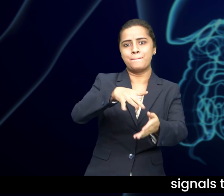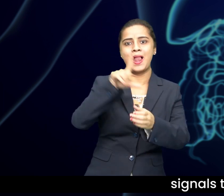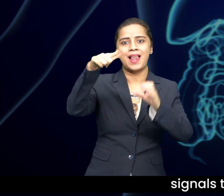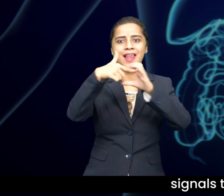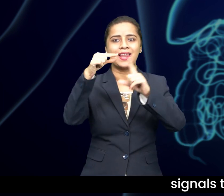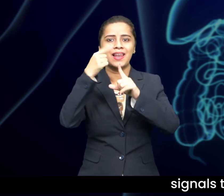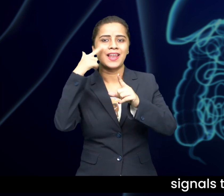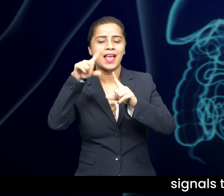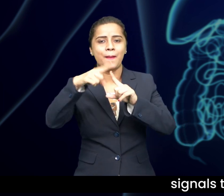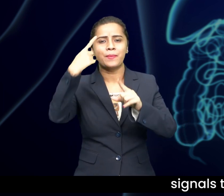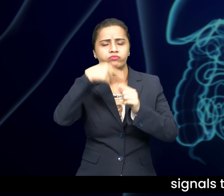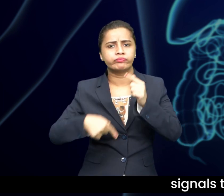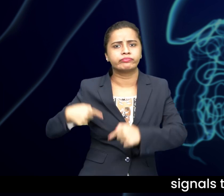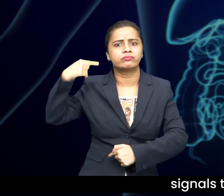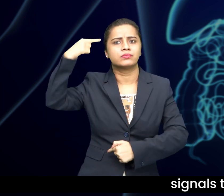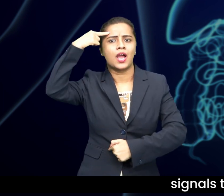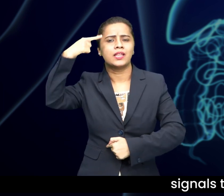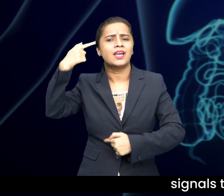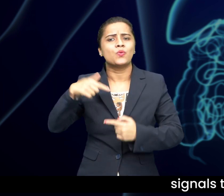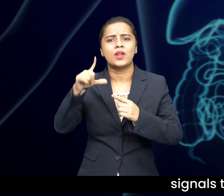signals to stop consuming